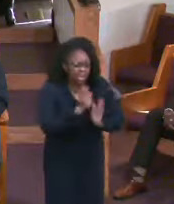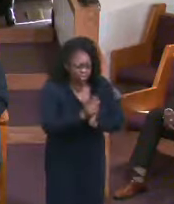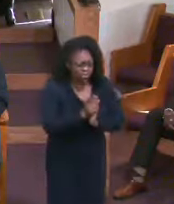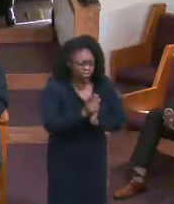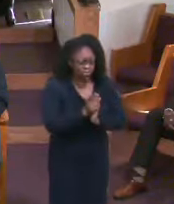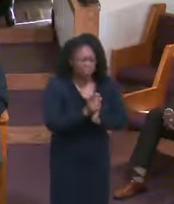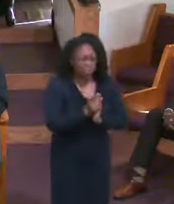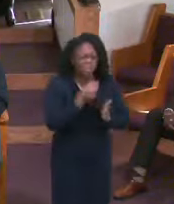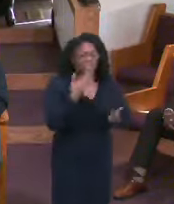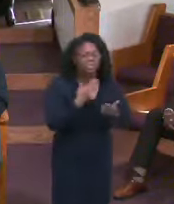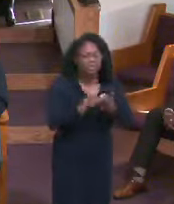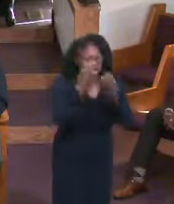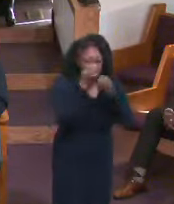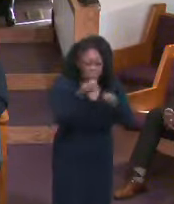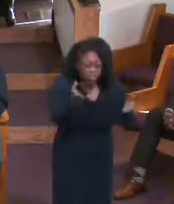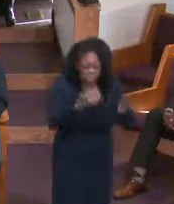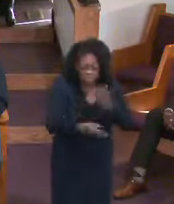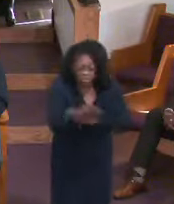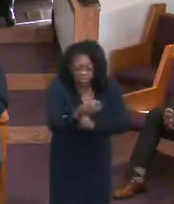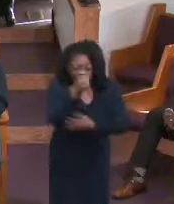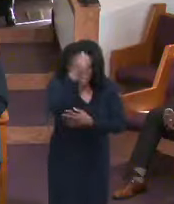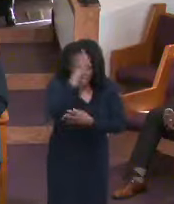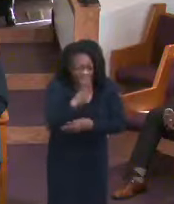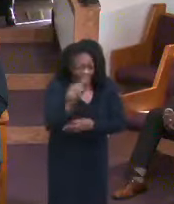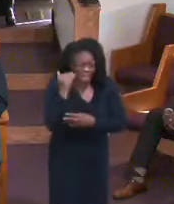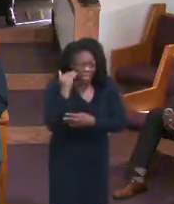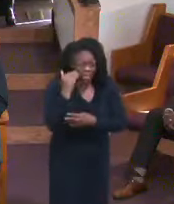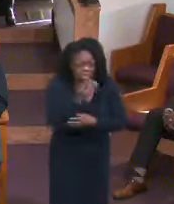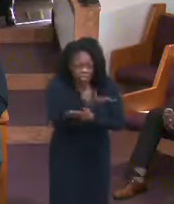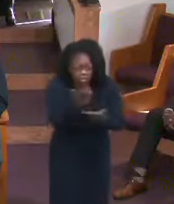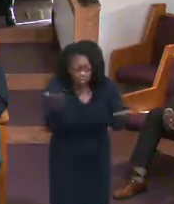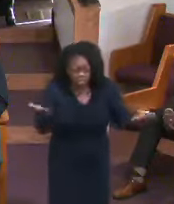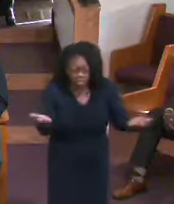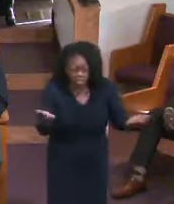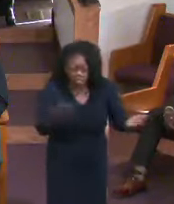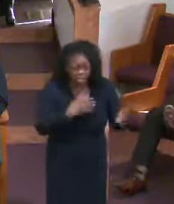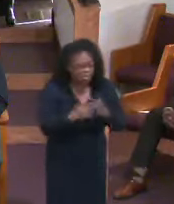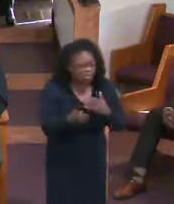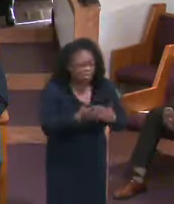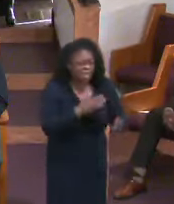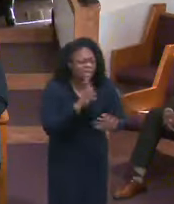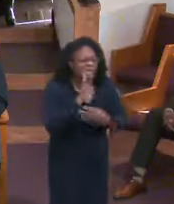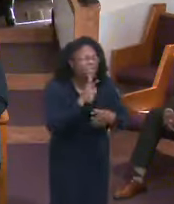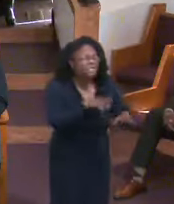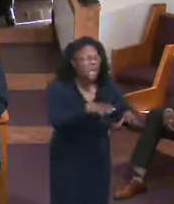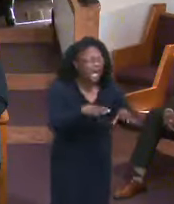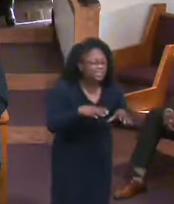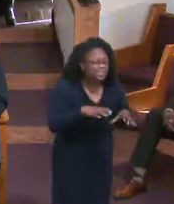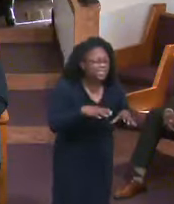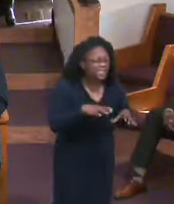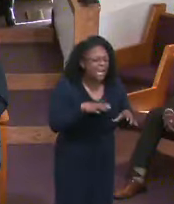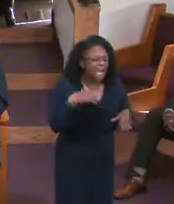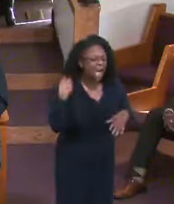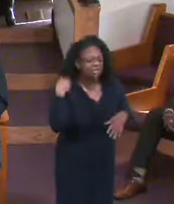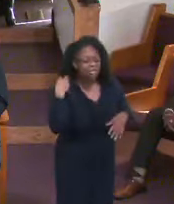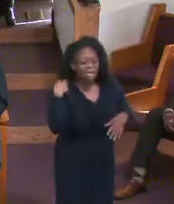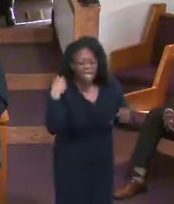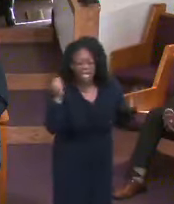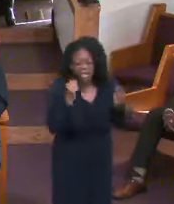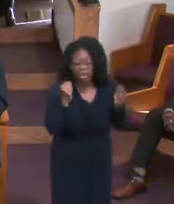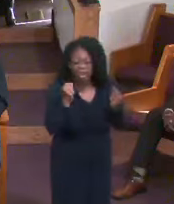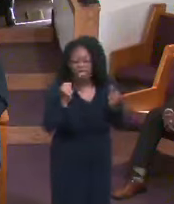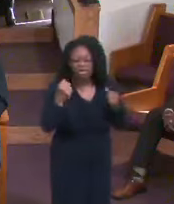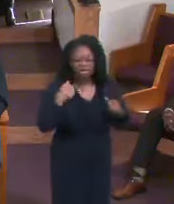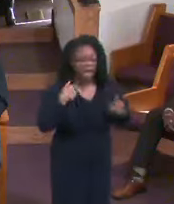morning. God knew that you would be here even though it was icy outside and cold, so I was led to a similar